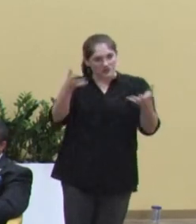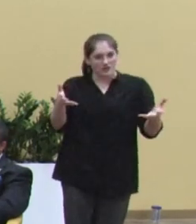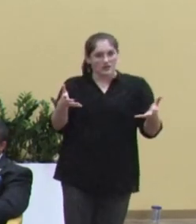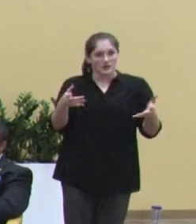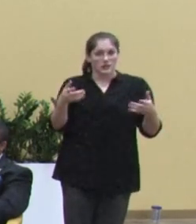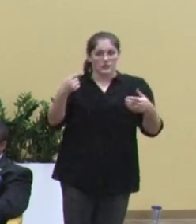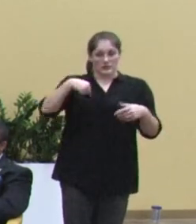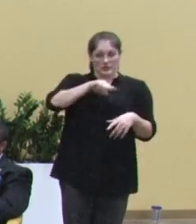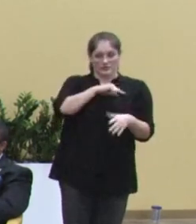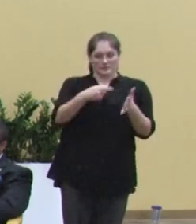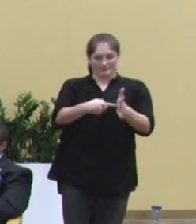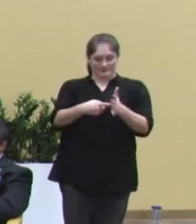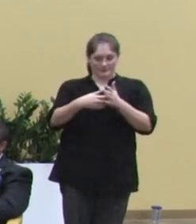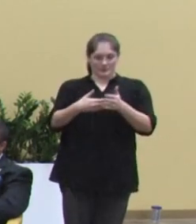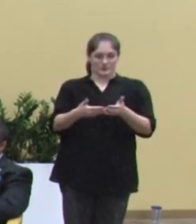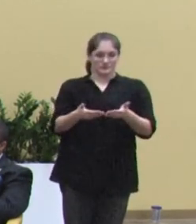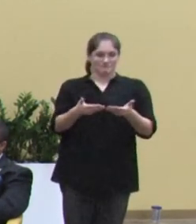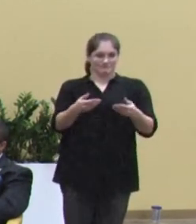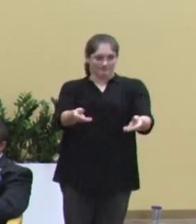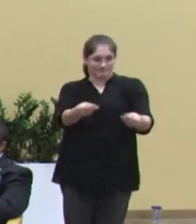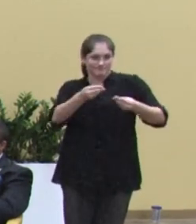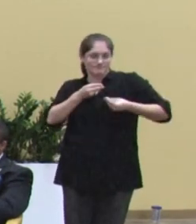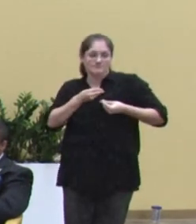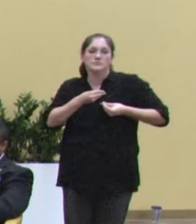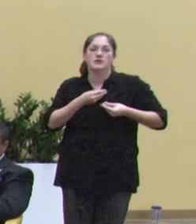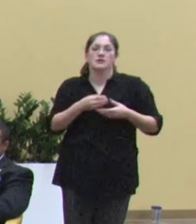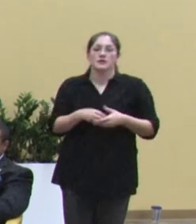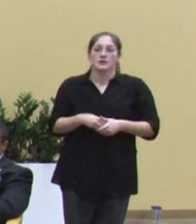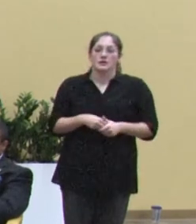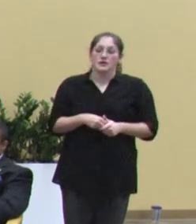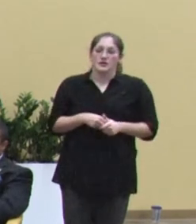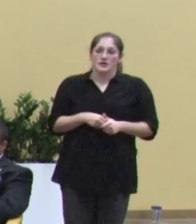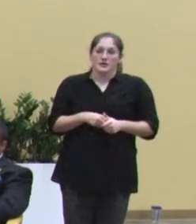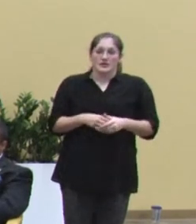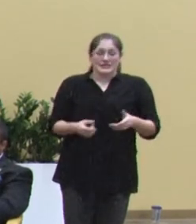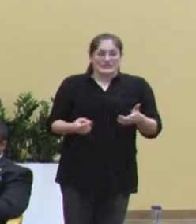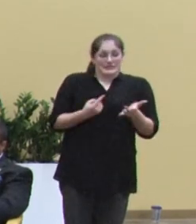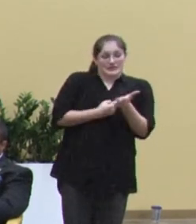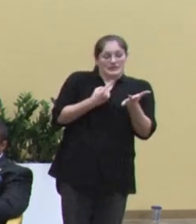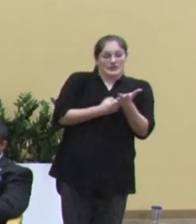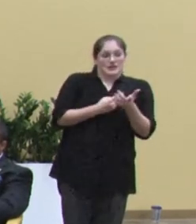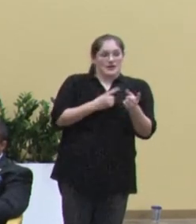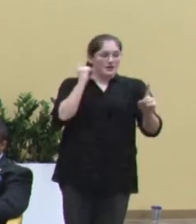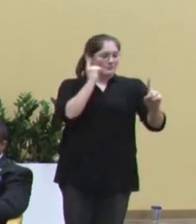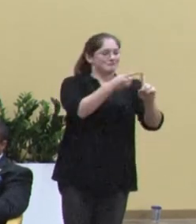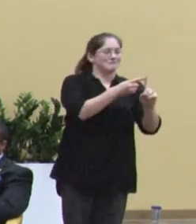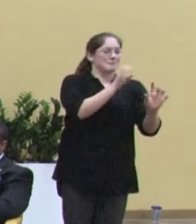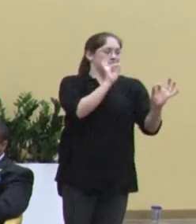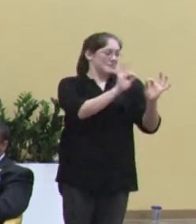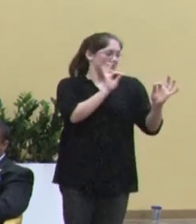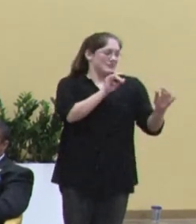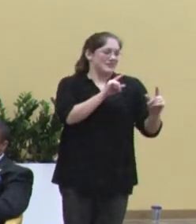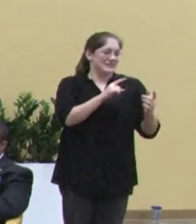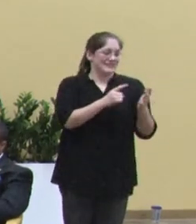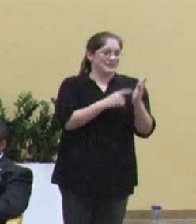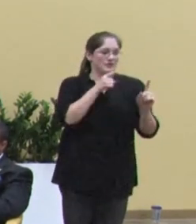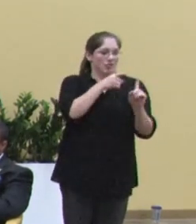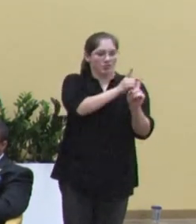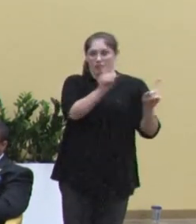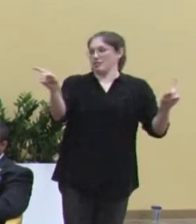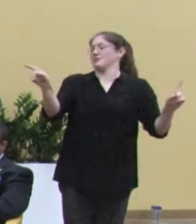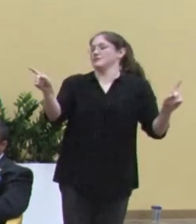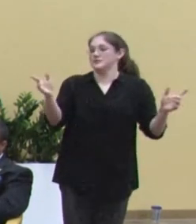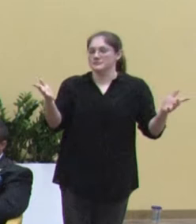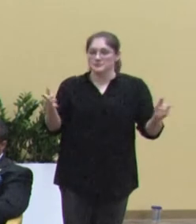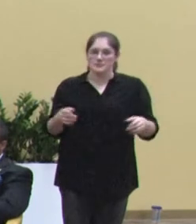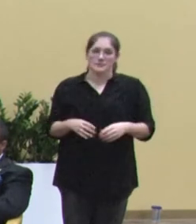receive sometimes is hitting bullseye, and then sometimes it's way off. Yeah. And the ability to be